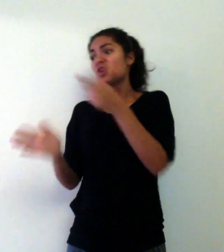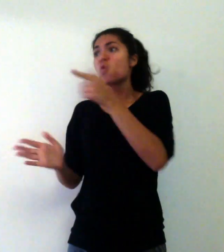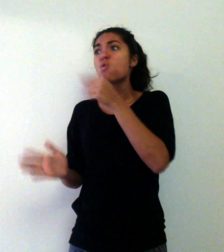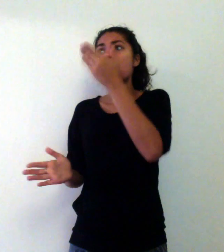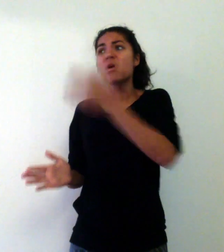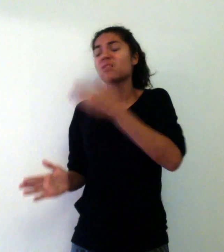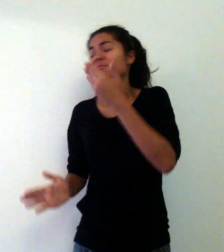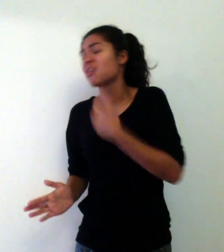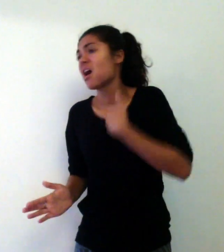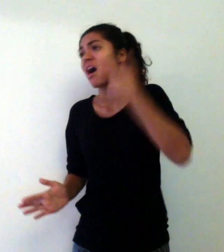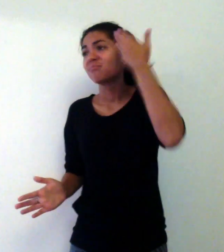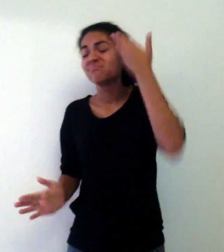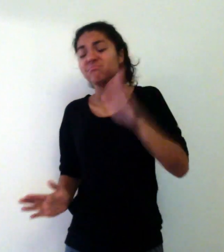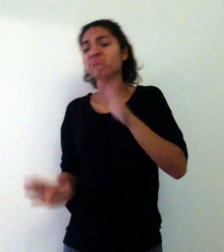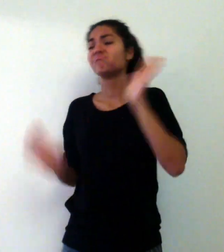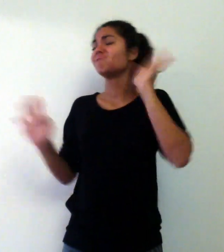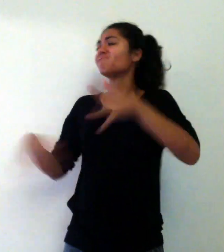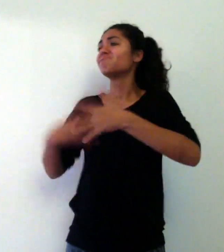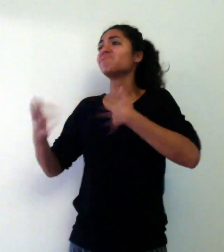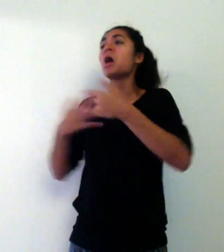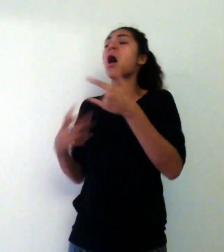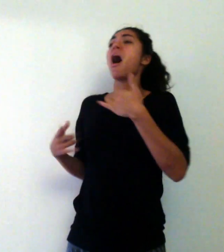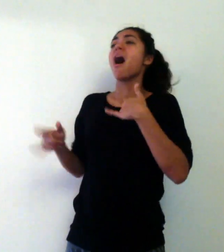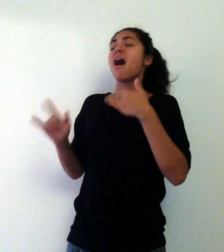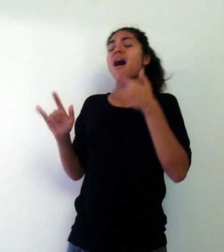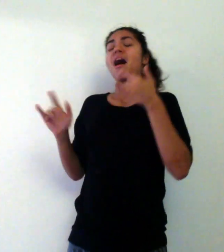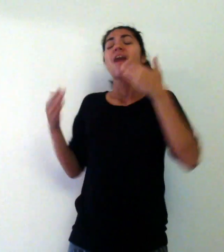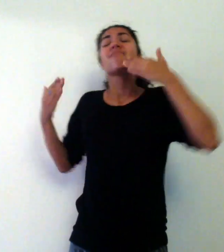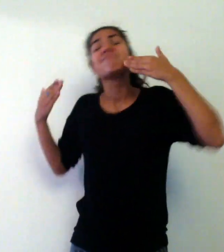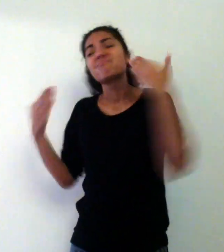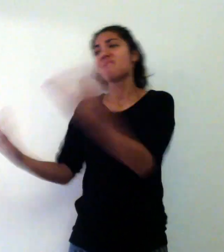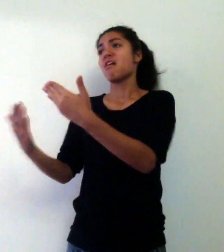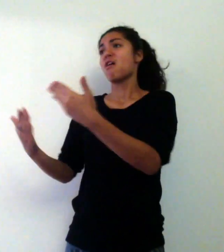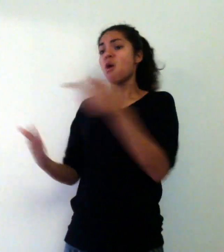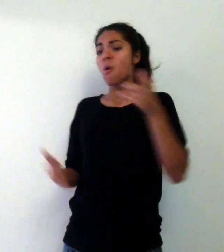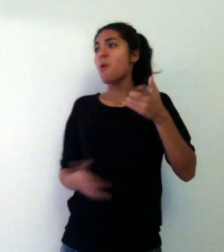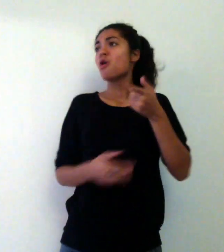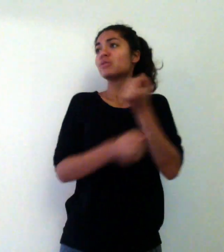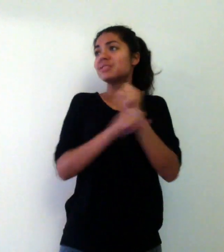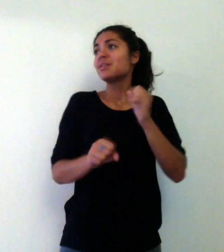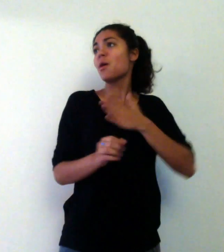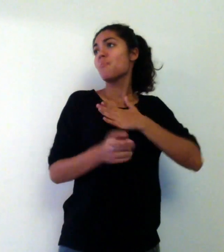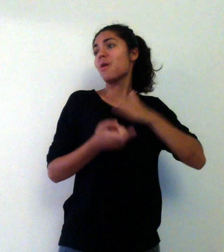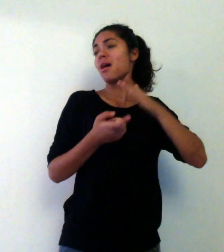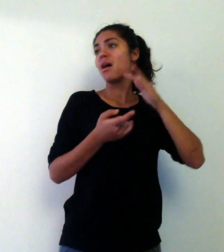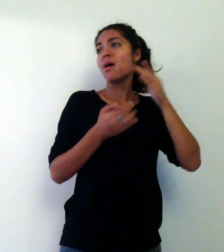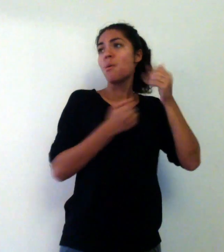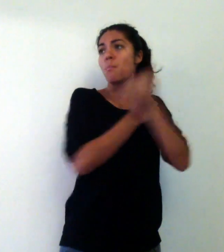I don't know you, I want to say thank you, sir, for saving the life of my loved one." Would you want to do that?